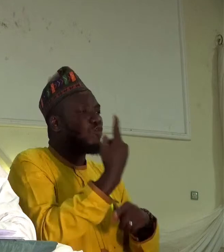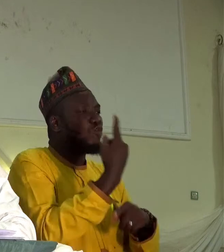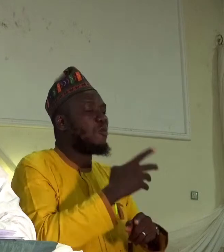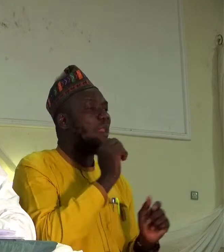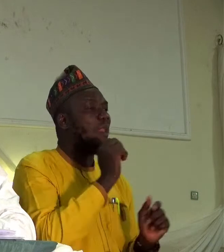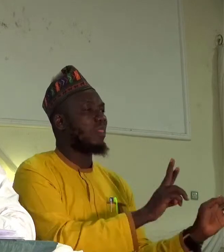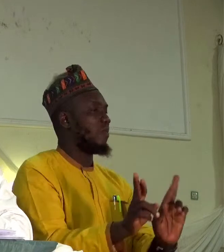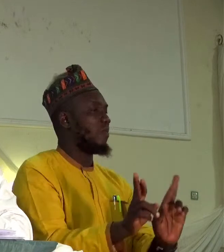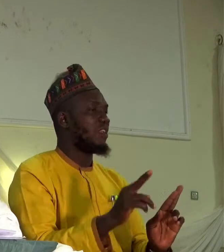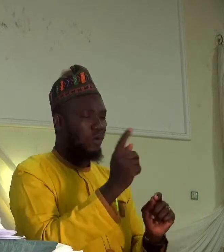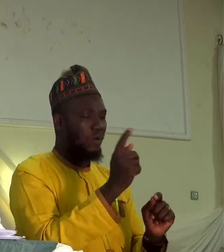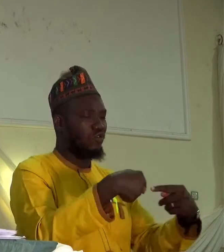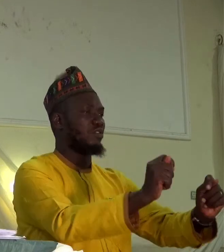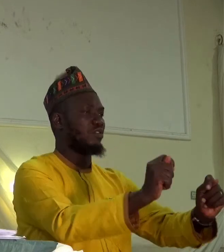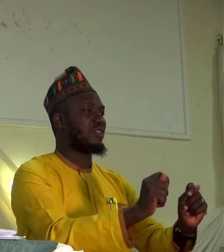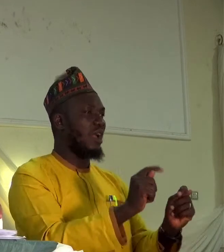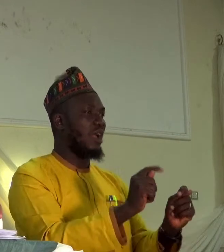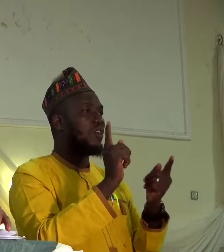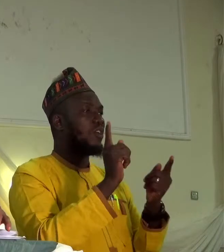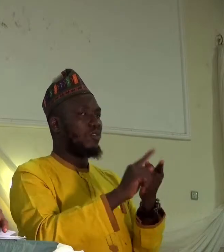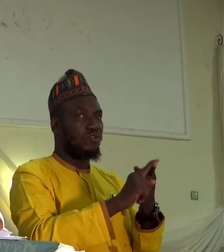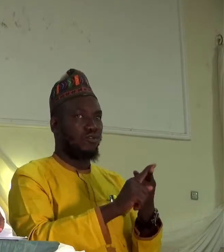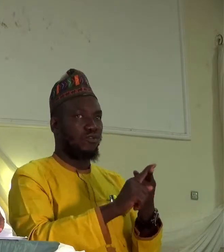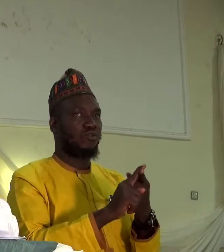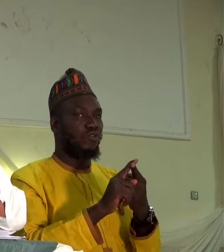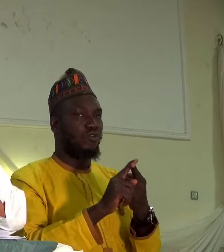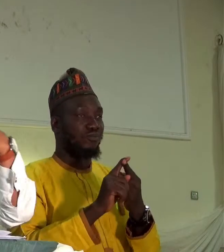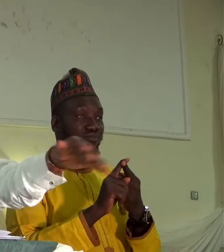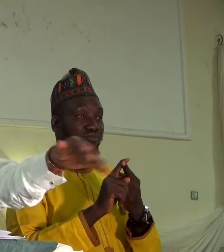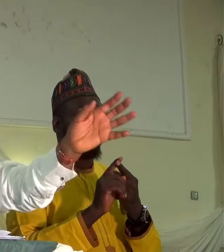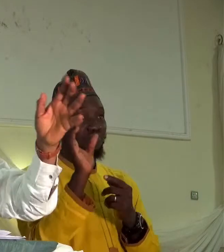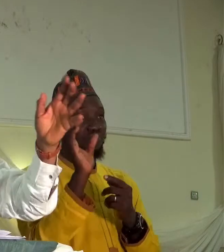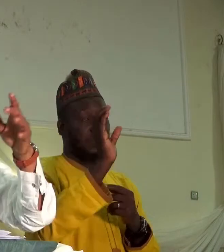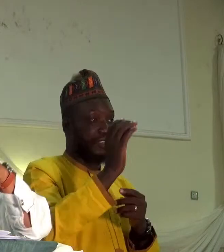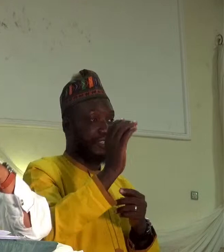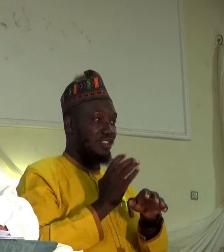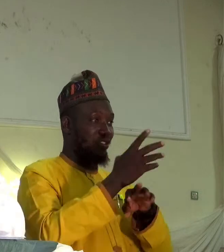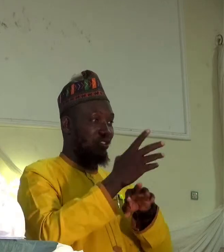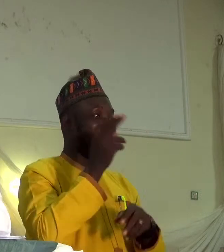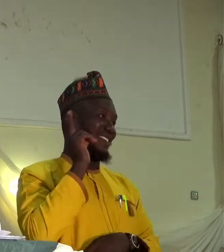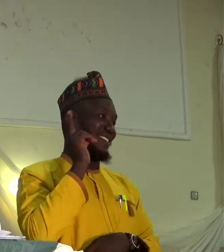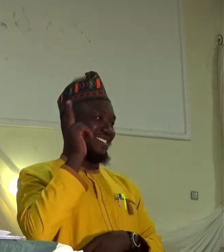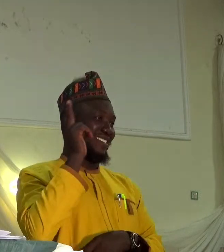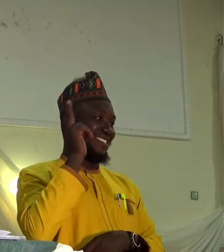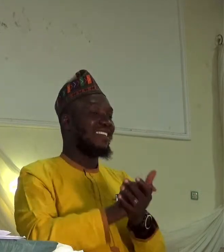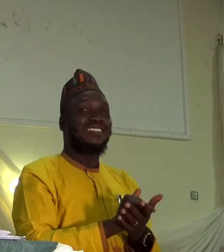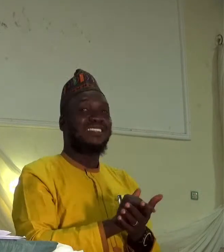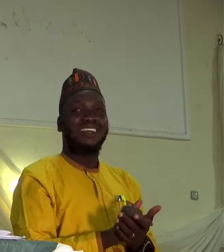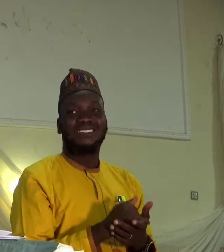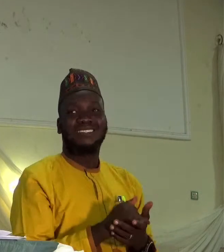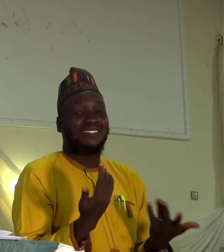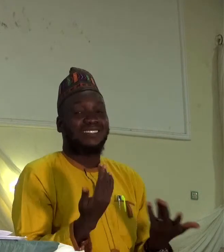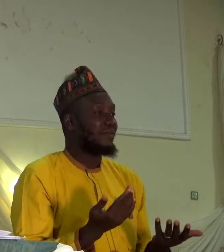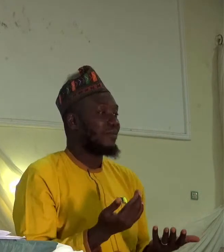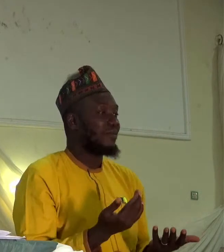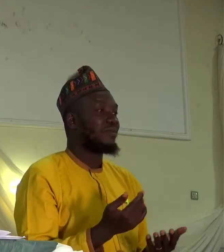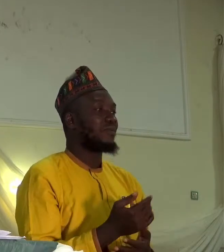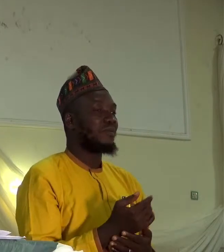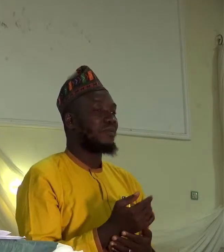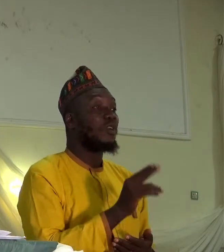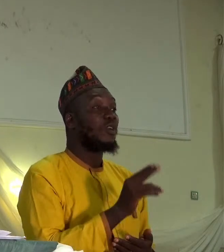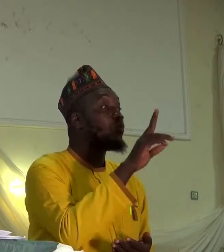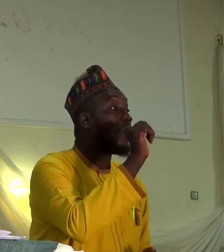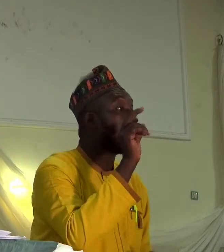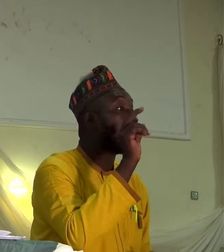ara ka gbianju lati change course of history. Bi ti beye se lonu UAE concentrated doubt loni, one of the most